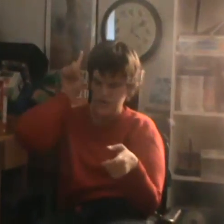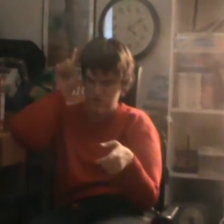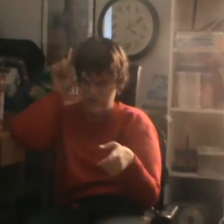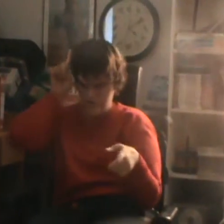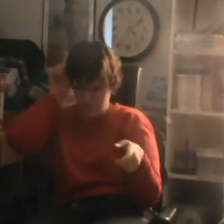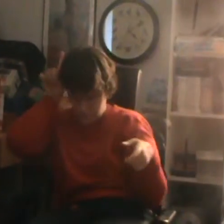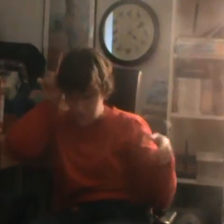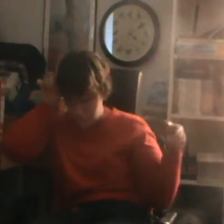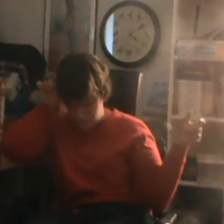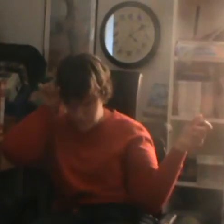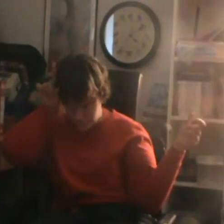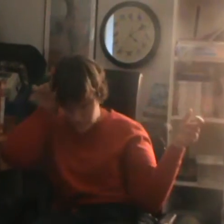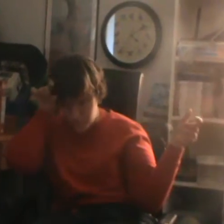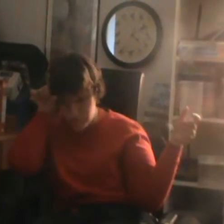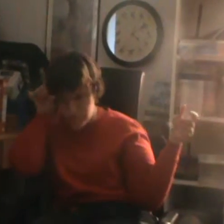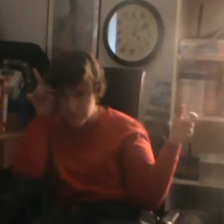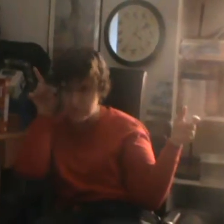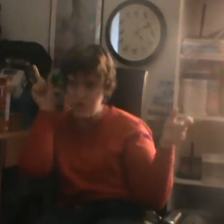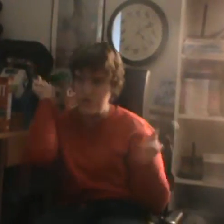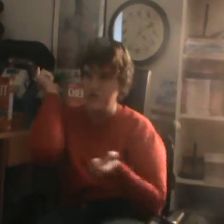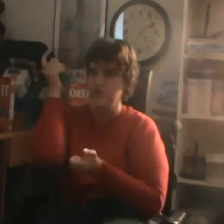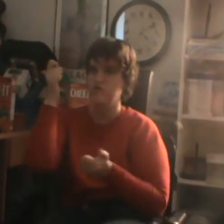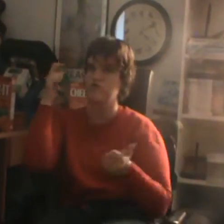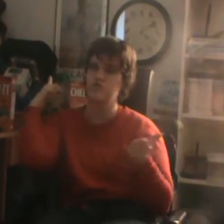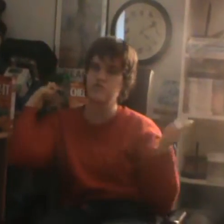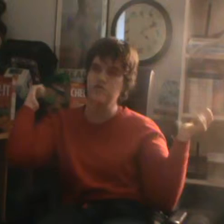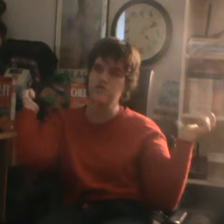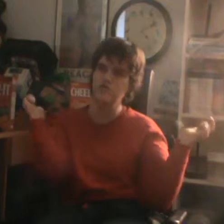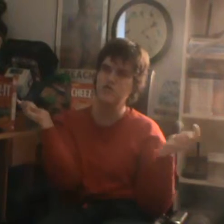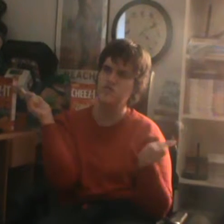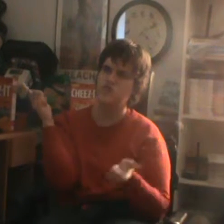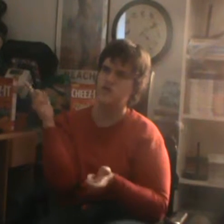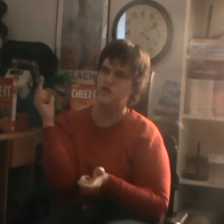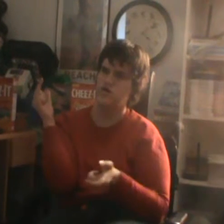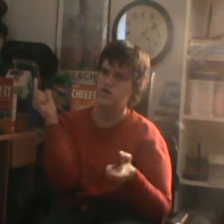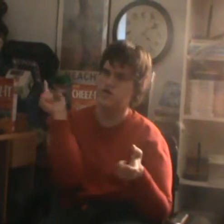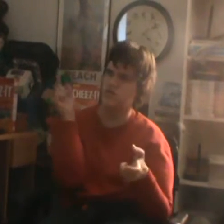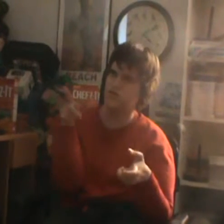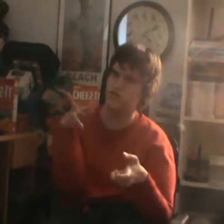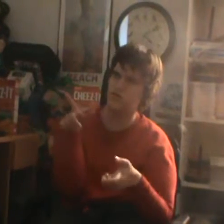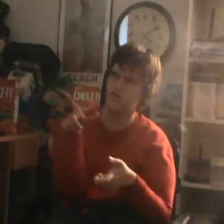but now I understand he was making me become the man he knew that I